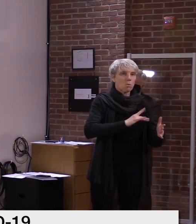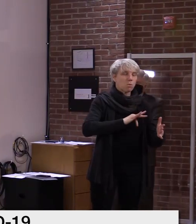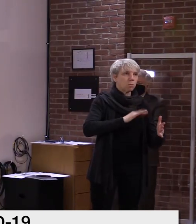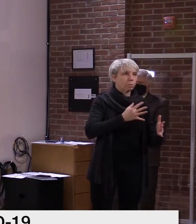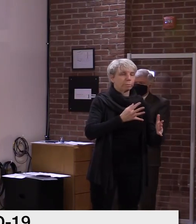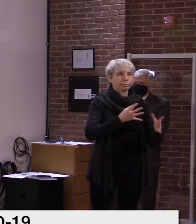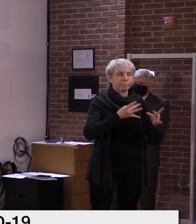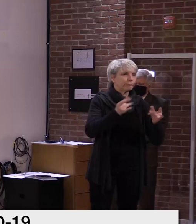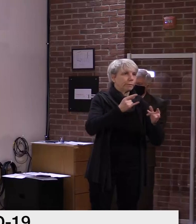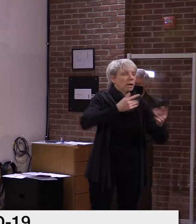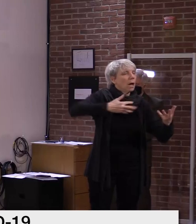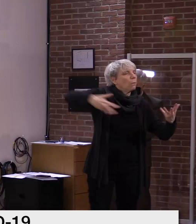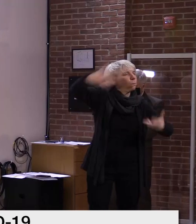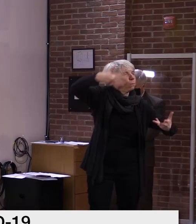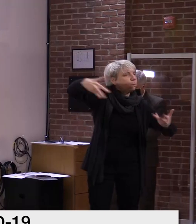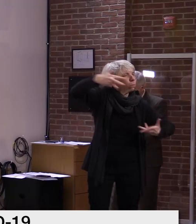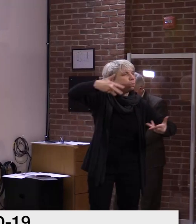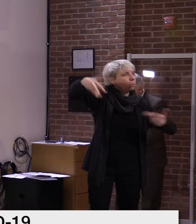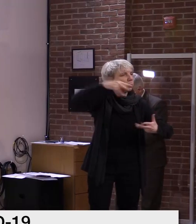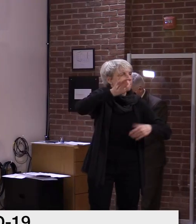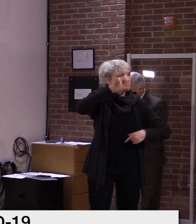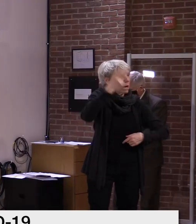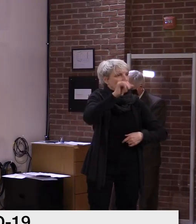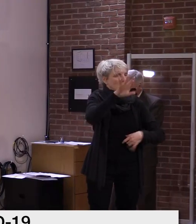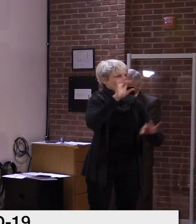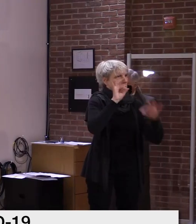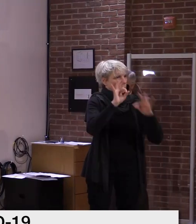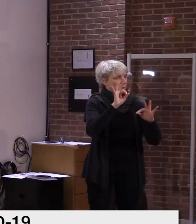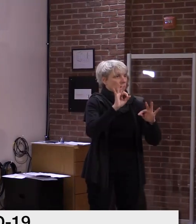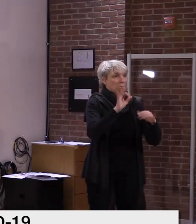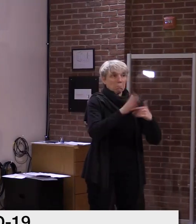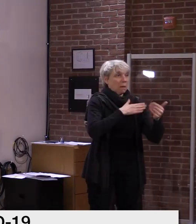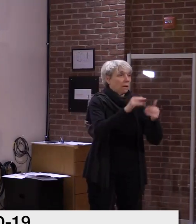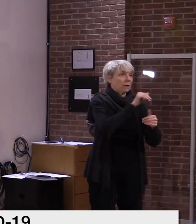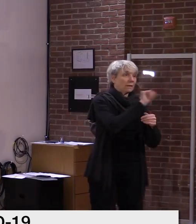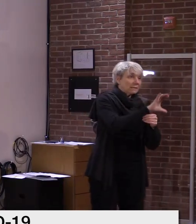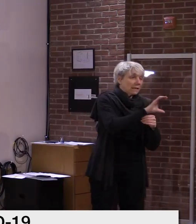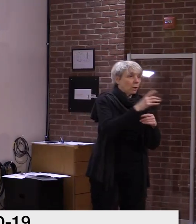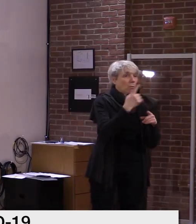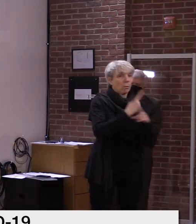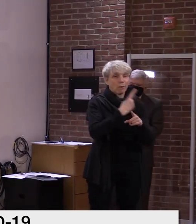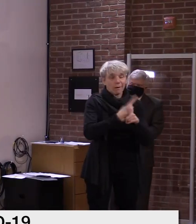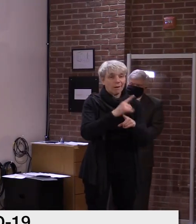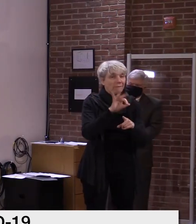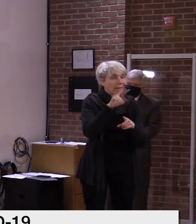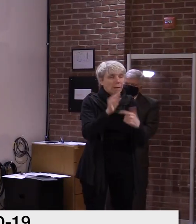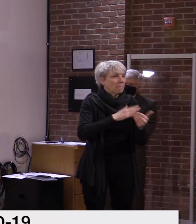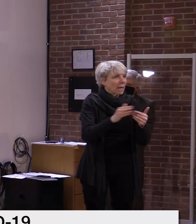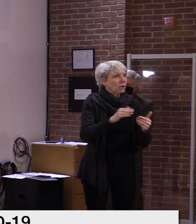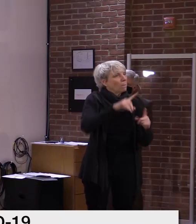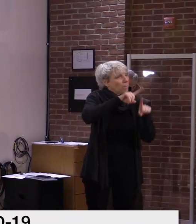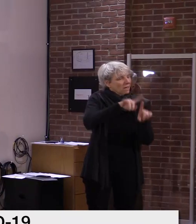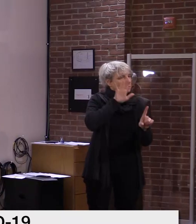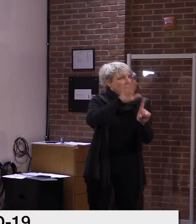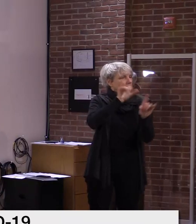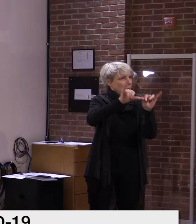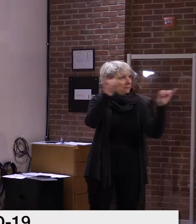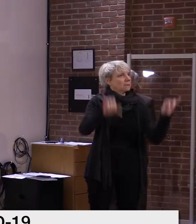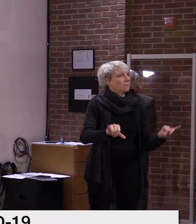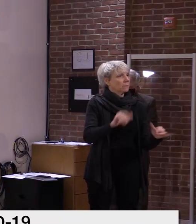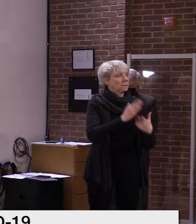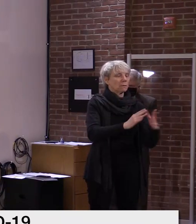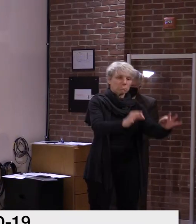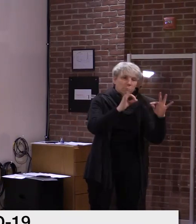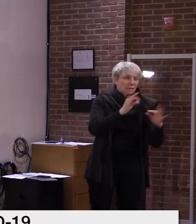You know, it's all about exchanging the air, so some are better than others. And so it depends on what they have. Like some